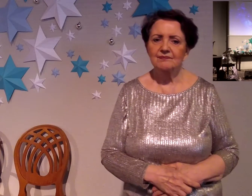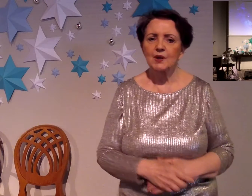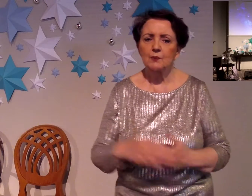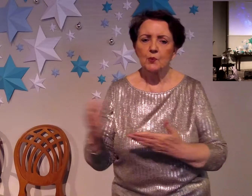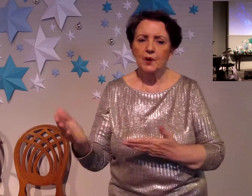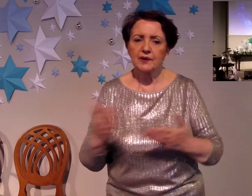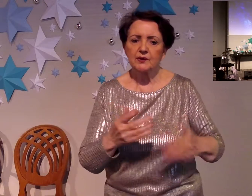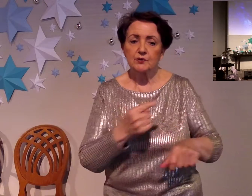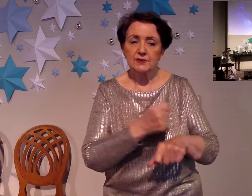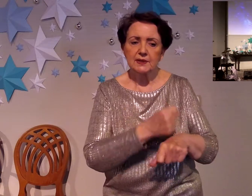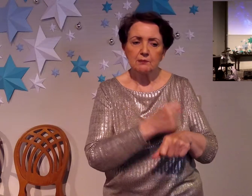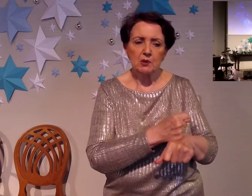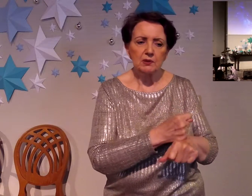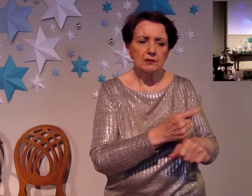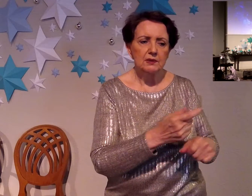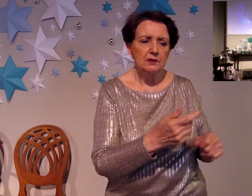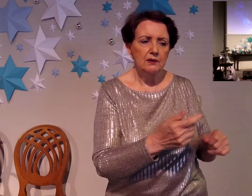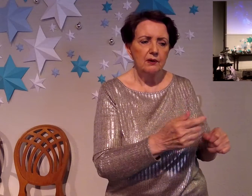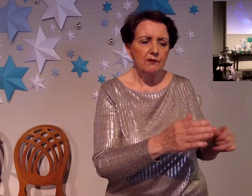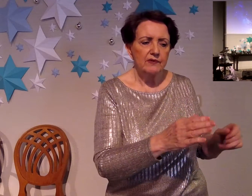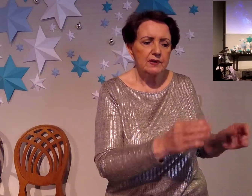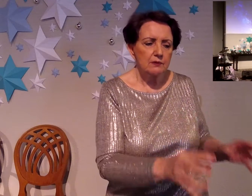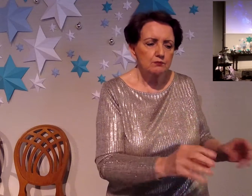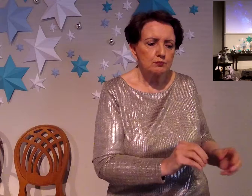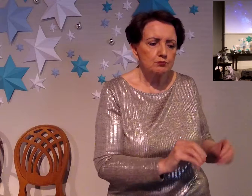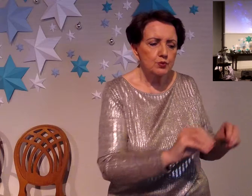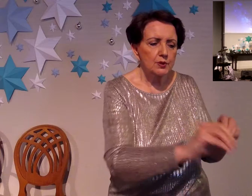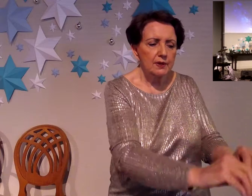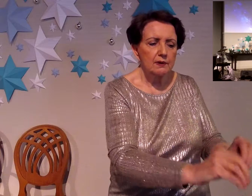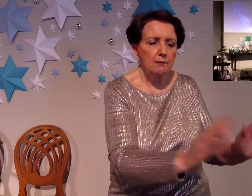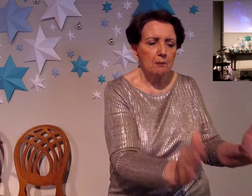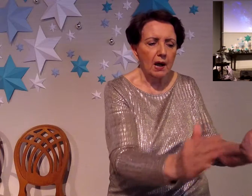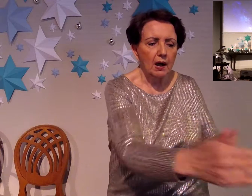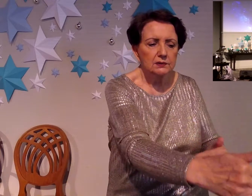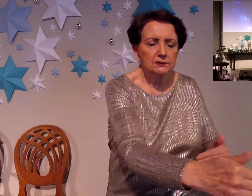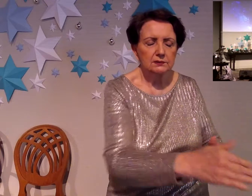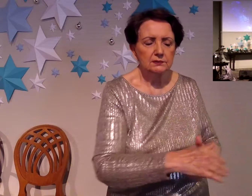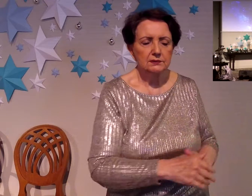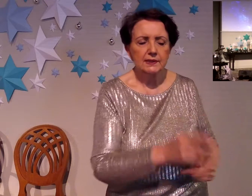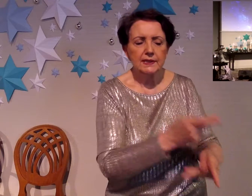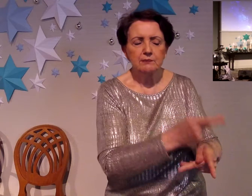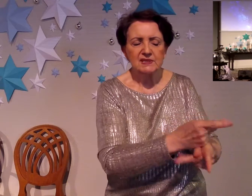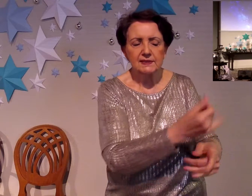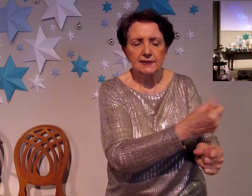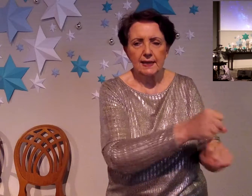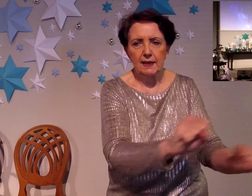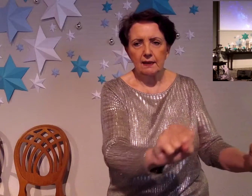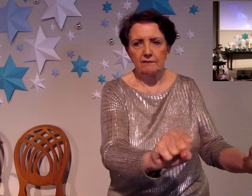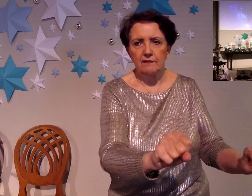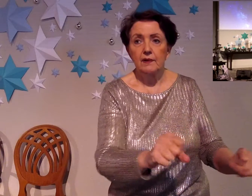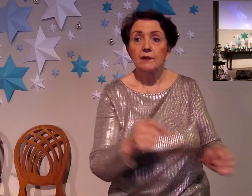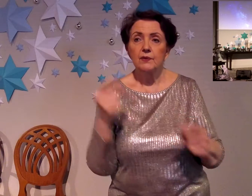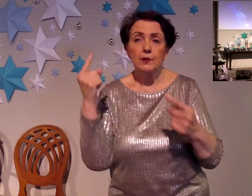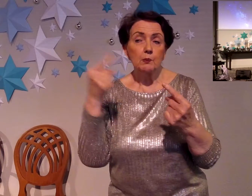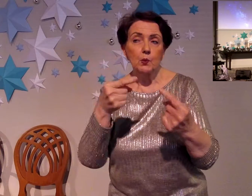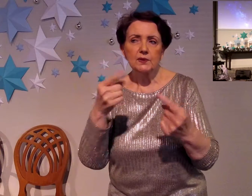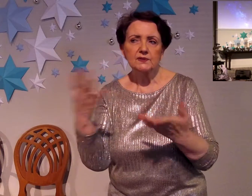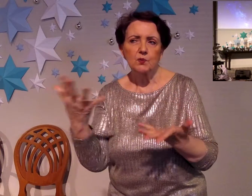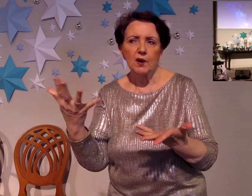into the corner, walling it off, and trying to make it safe that way. I don't think that's the point. I think the point is to light the